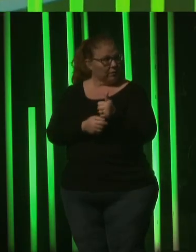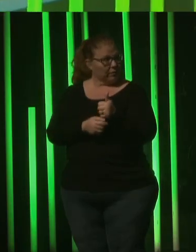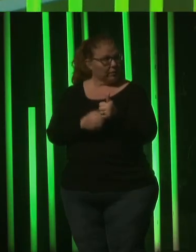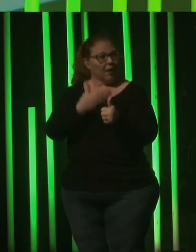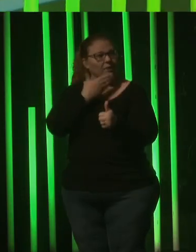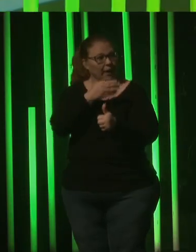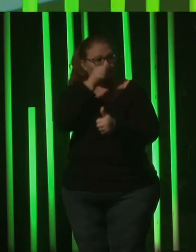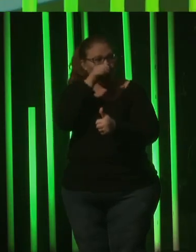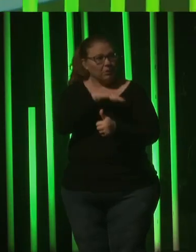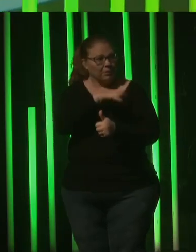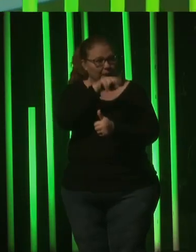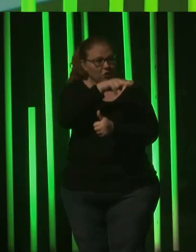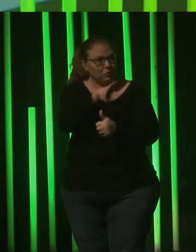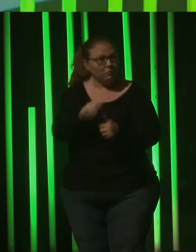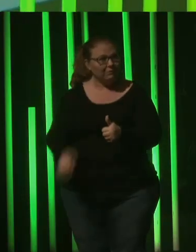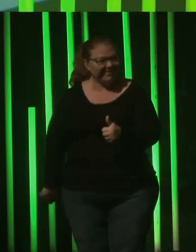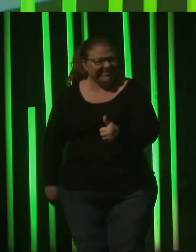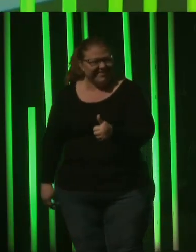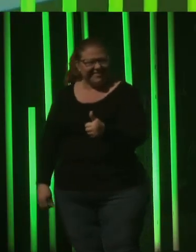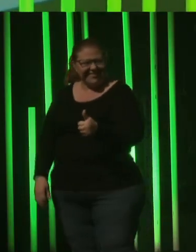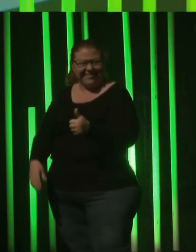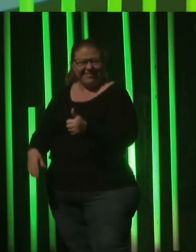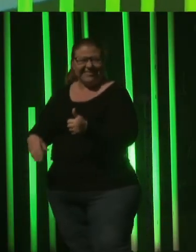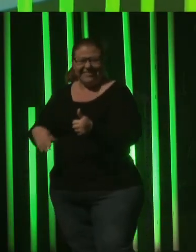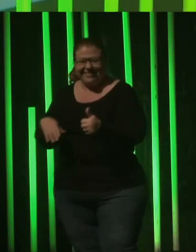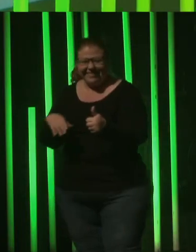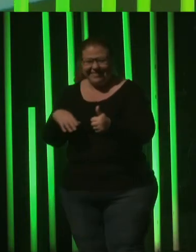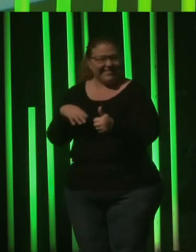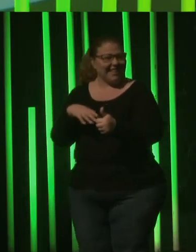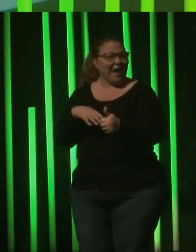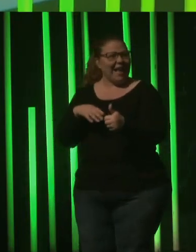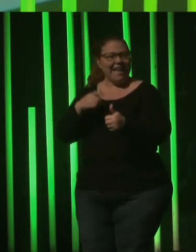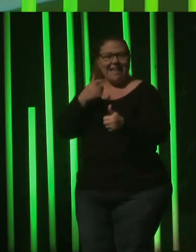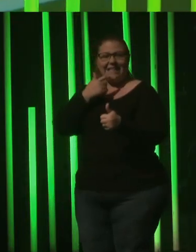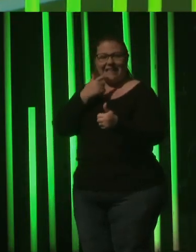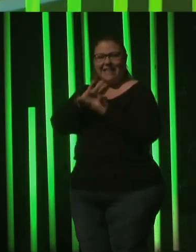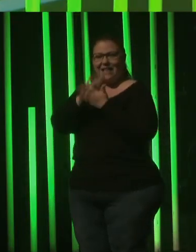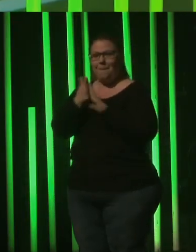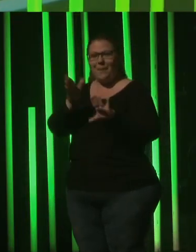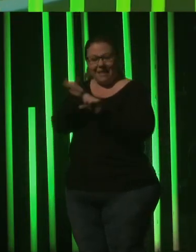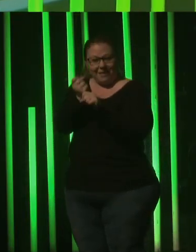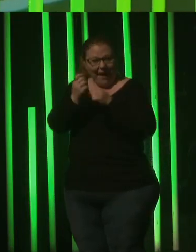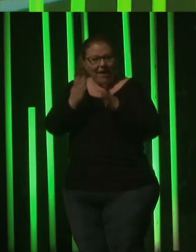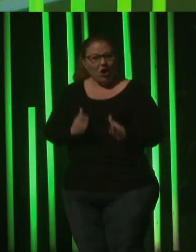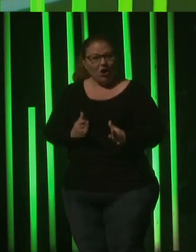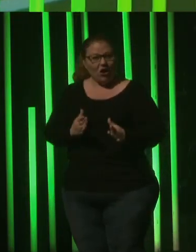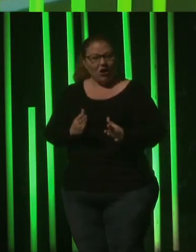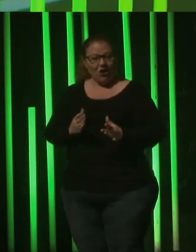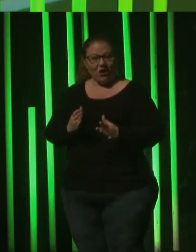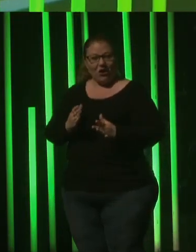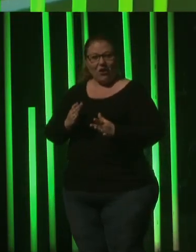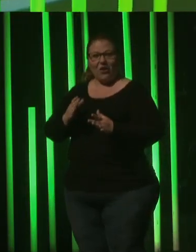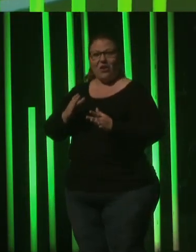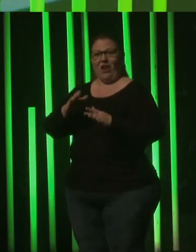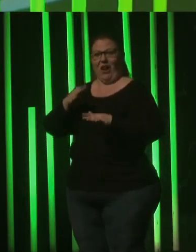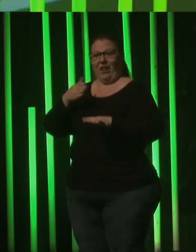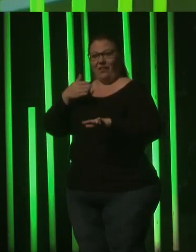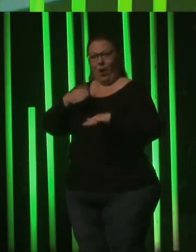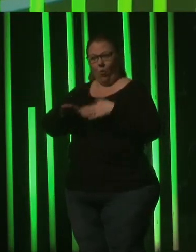Thank you, brother. You're all right. That's cool. It says, a peacemaker that walks in